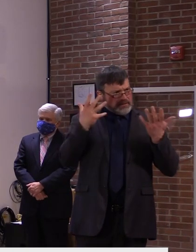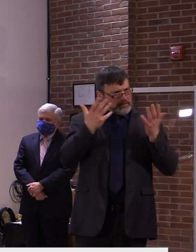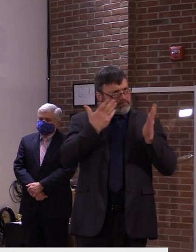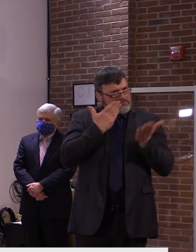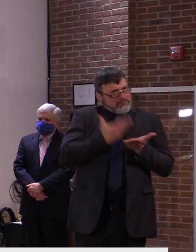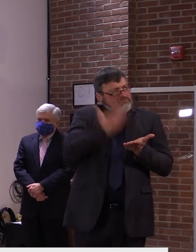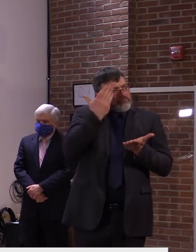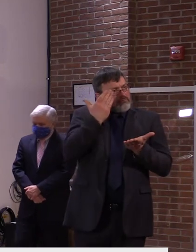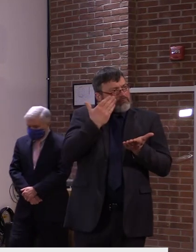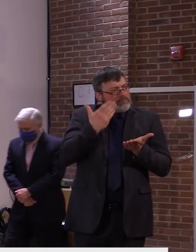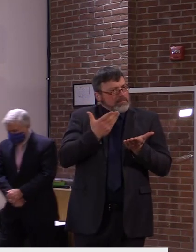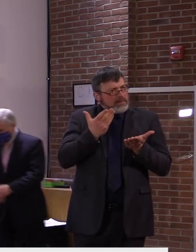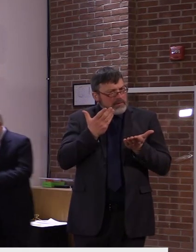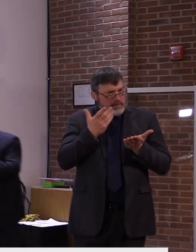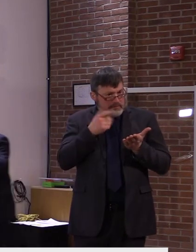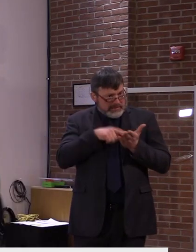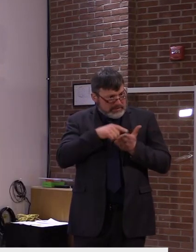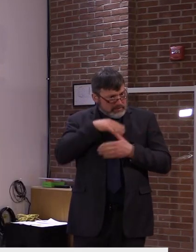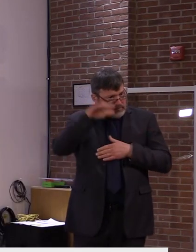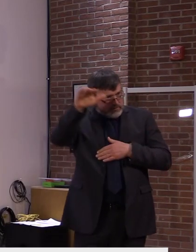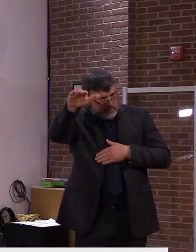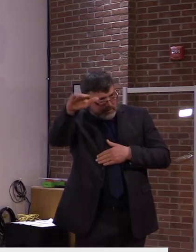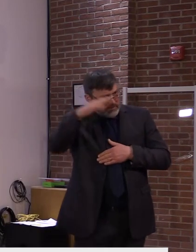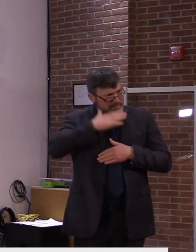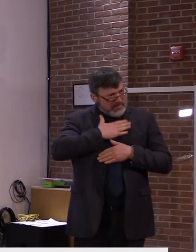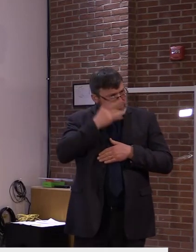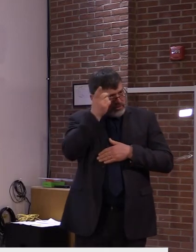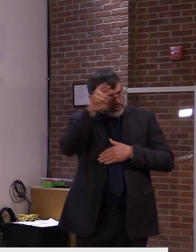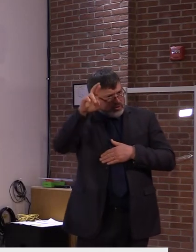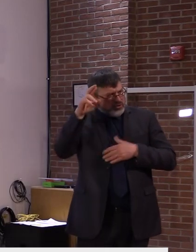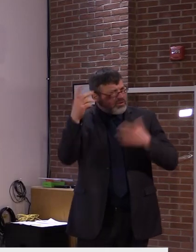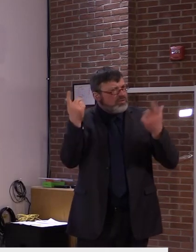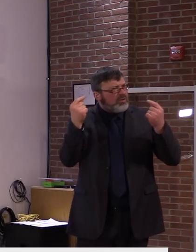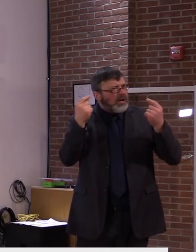process there? Sure. Secretary Smith.